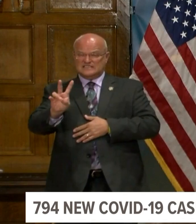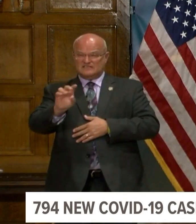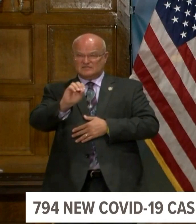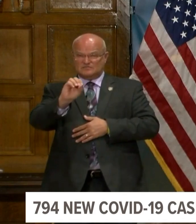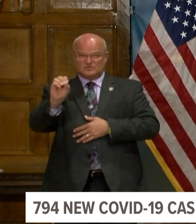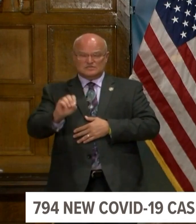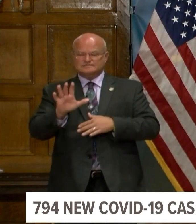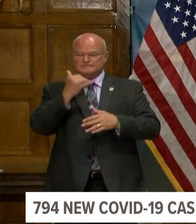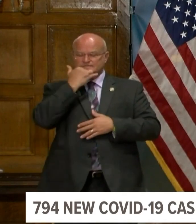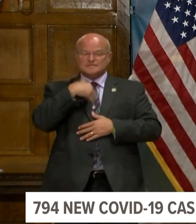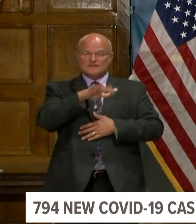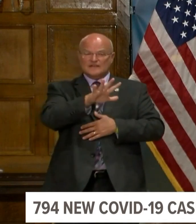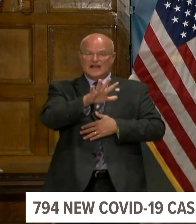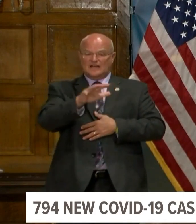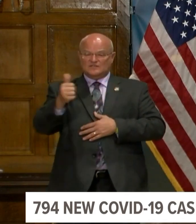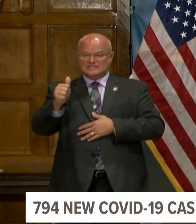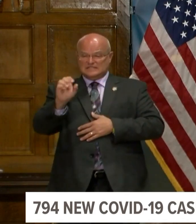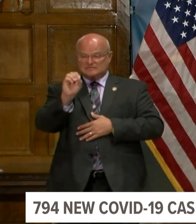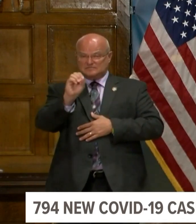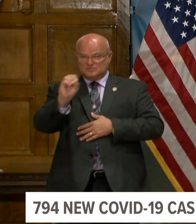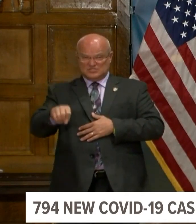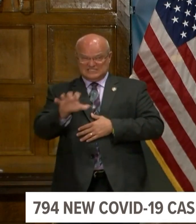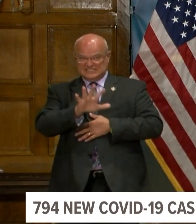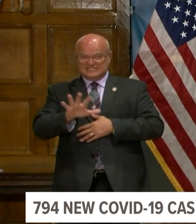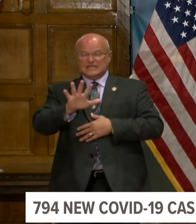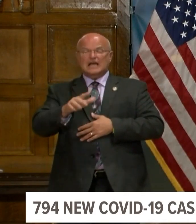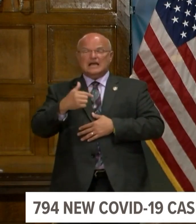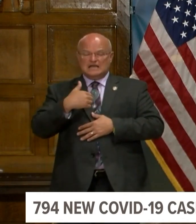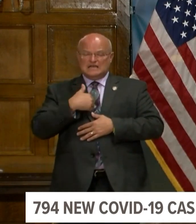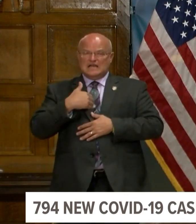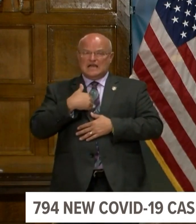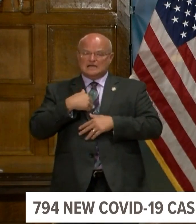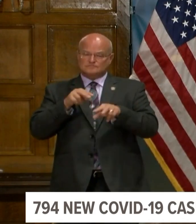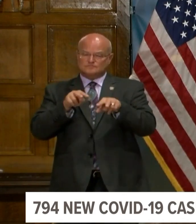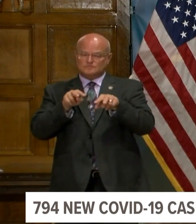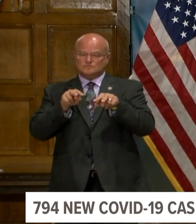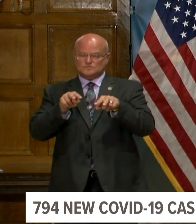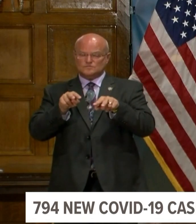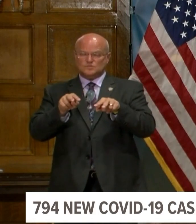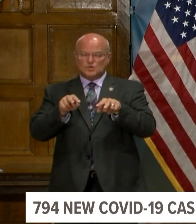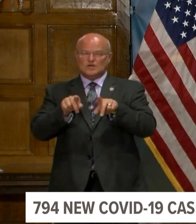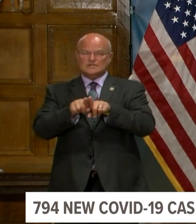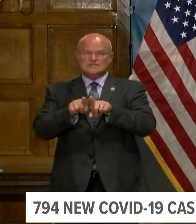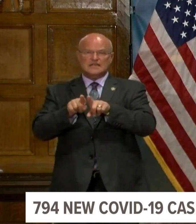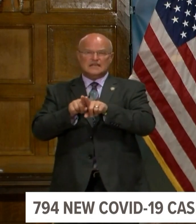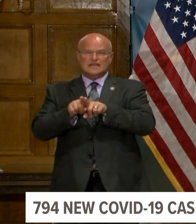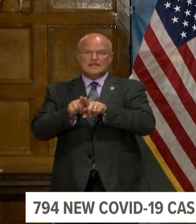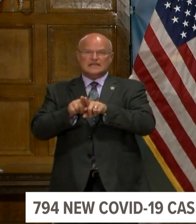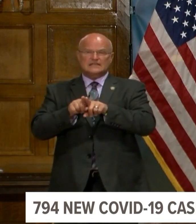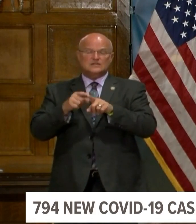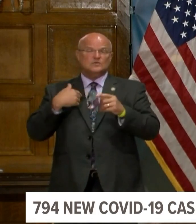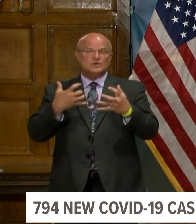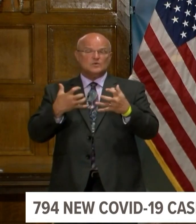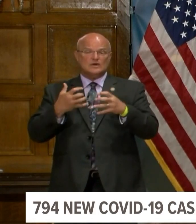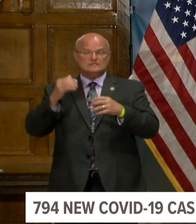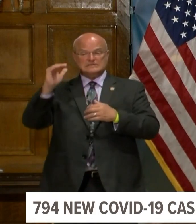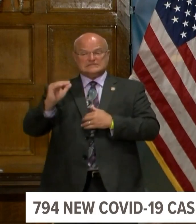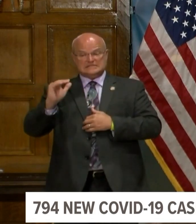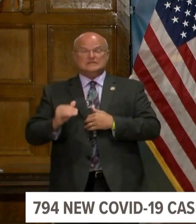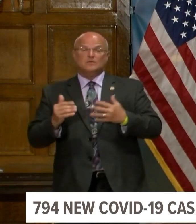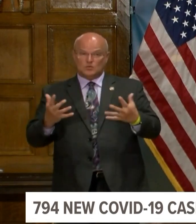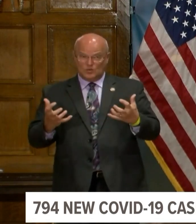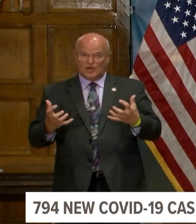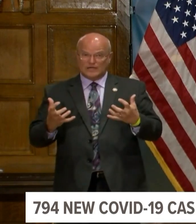7%, 5 to 10%, I watch it as we want to be able to get it